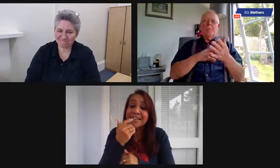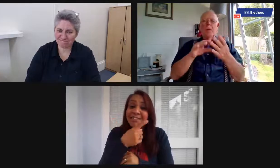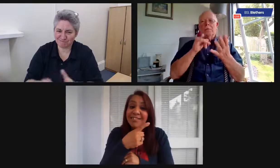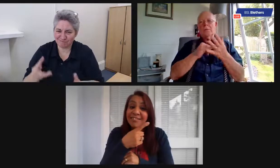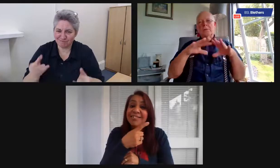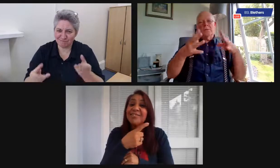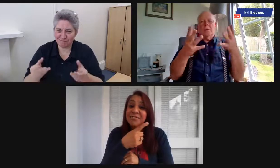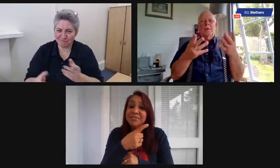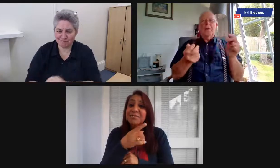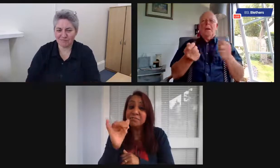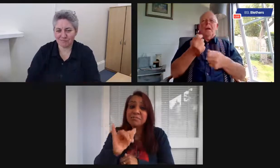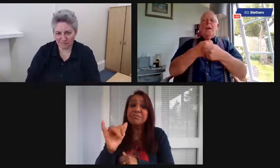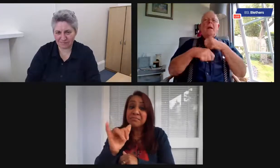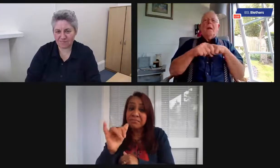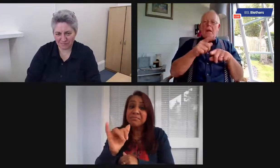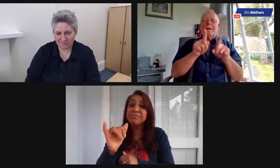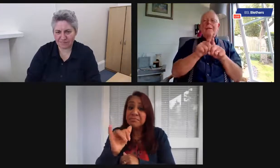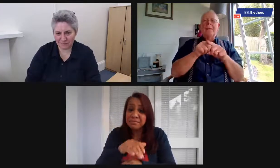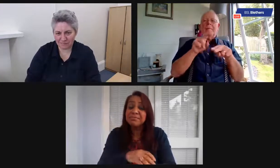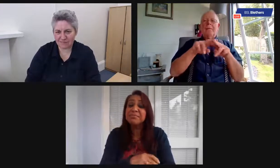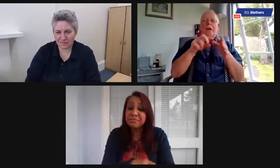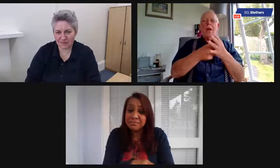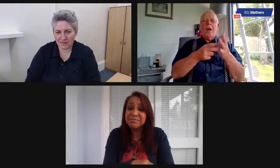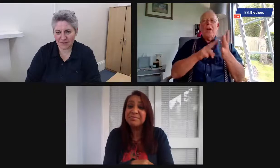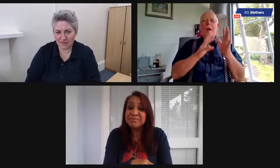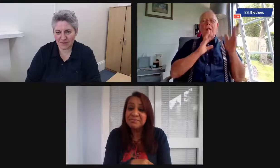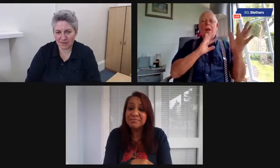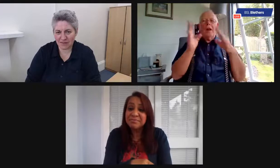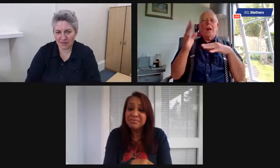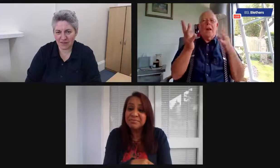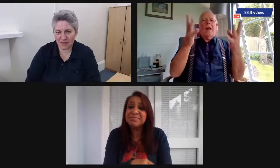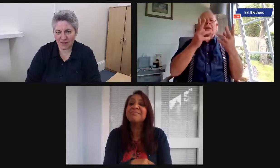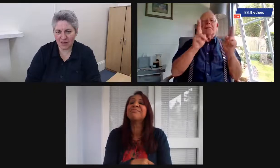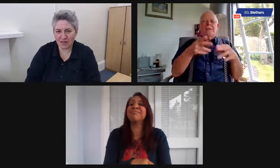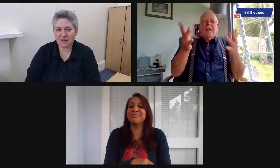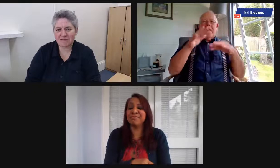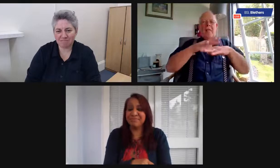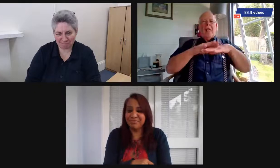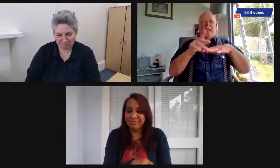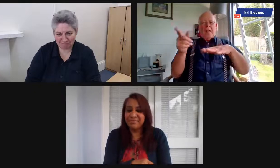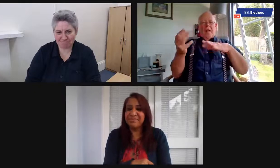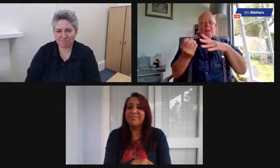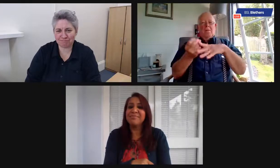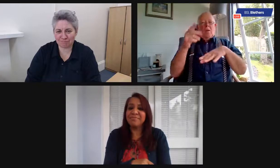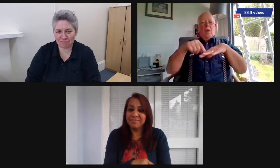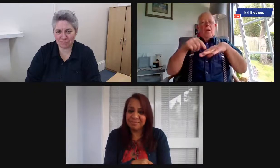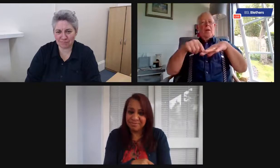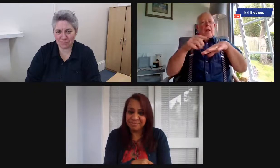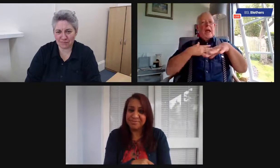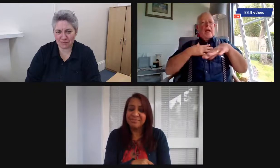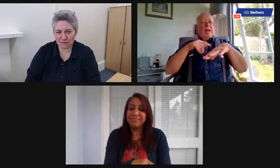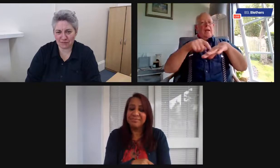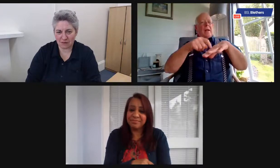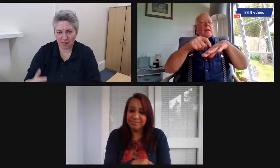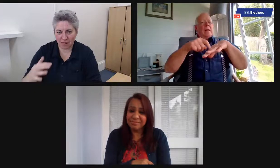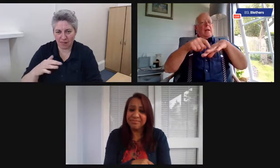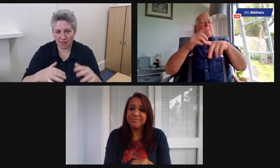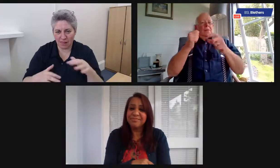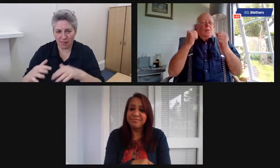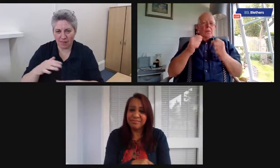Boggy You're conditions, right, peat conditions. there's So plenty of it that might be in Ireland. that. Like ferns. I think, where there's a kind